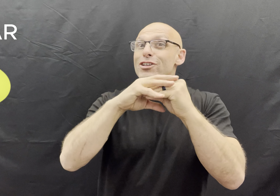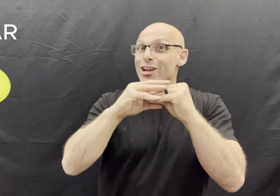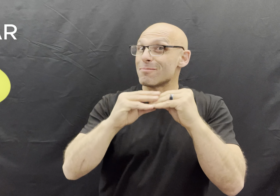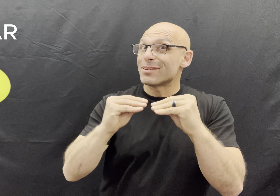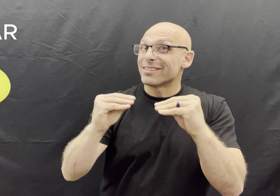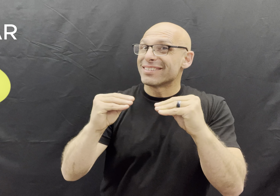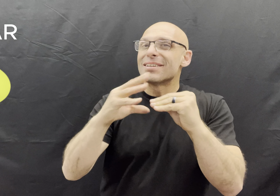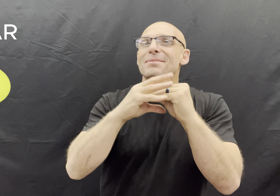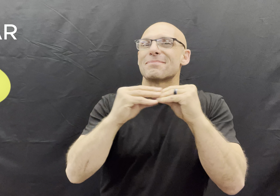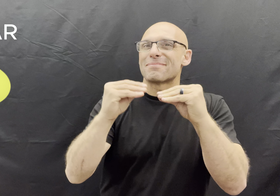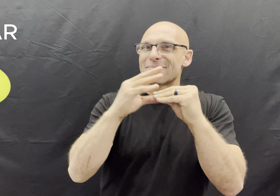Pear-shaped.